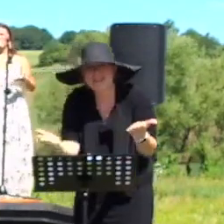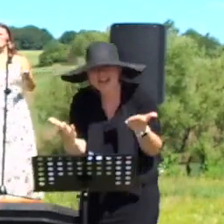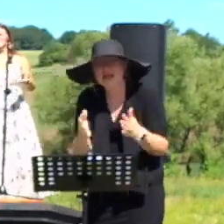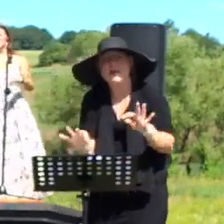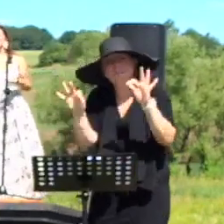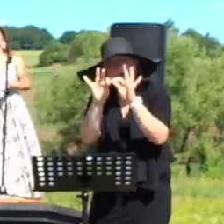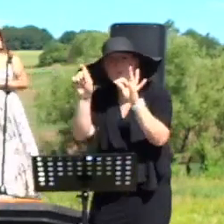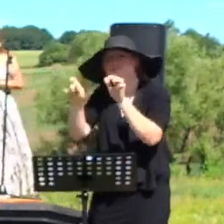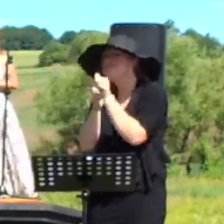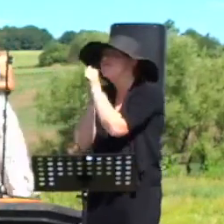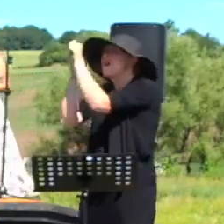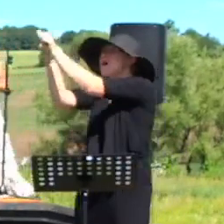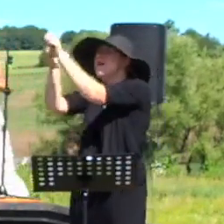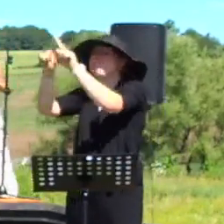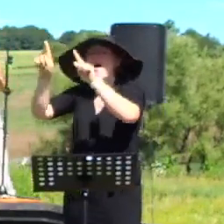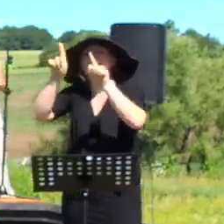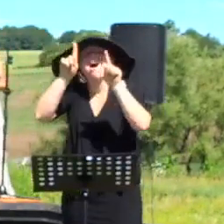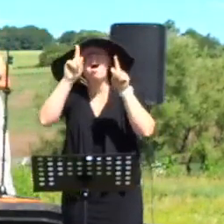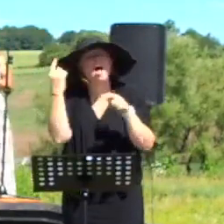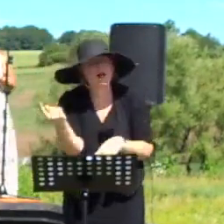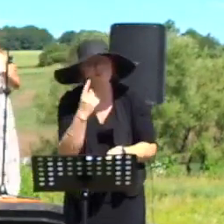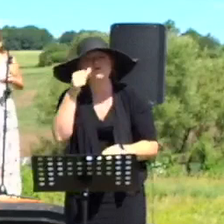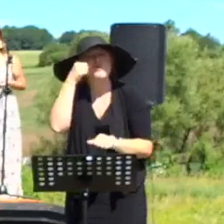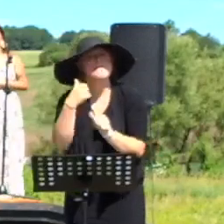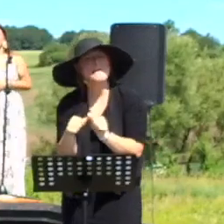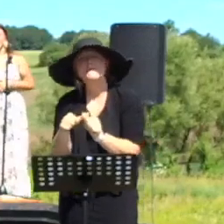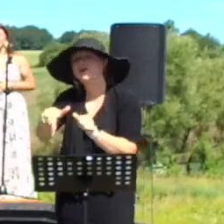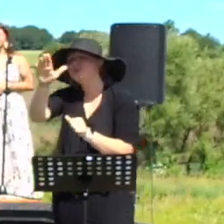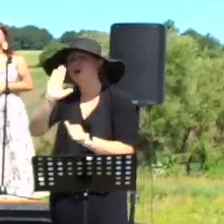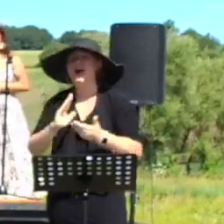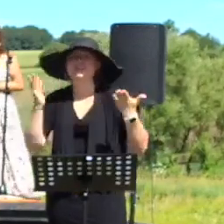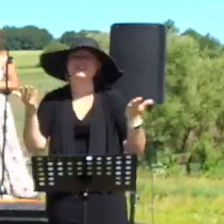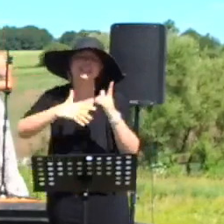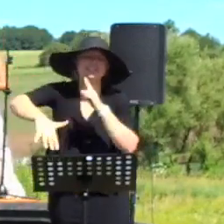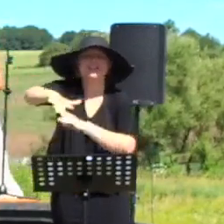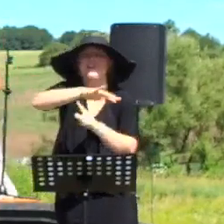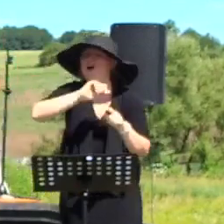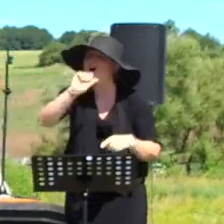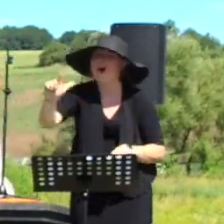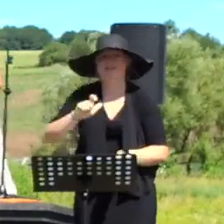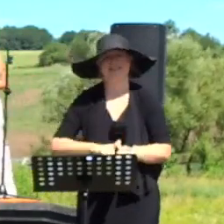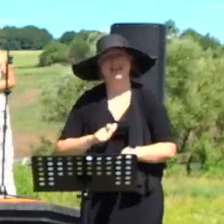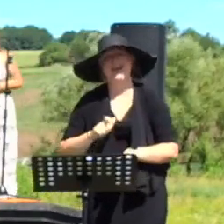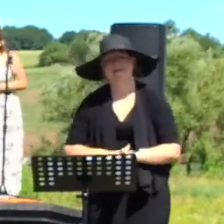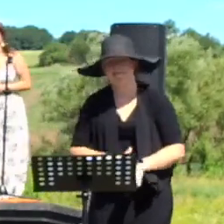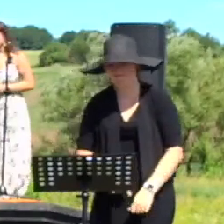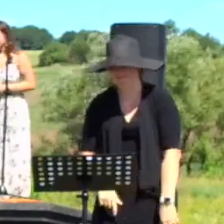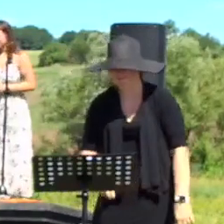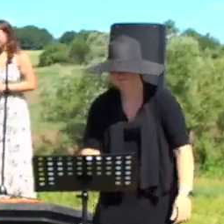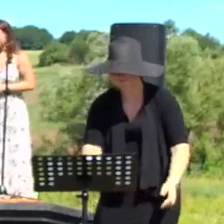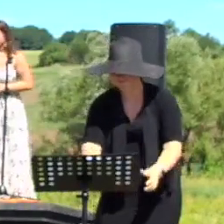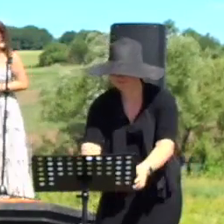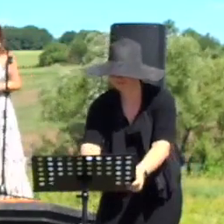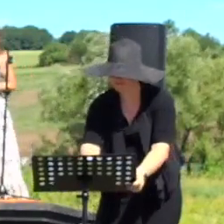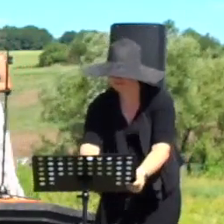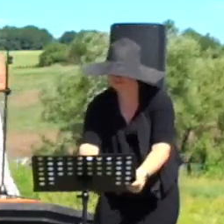also always remember that he's going to meet us where we are no matter what. Amen.